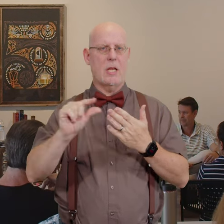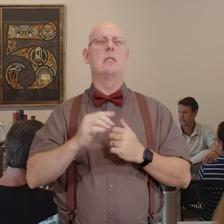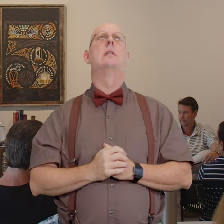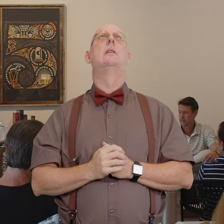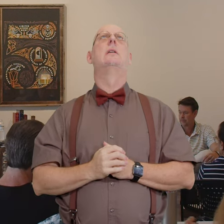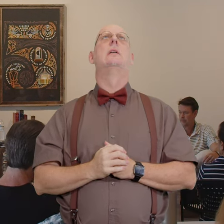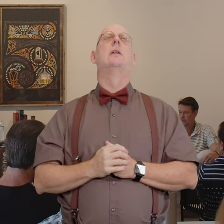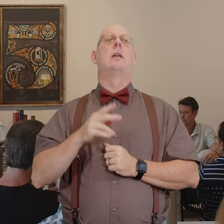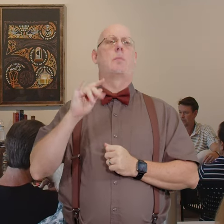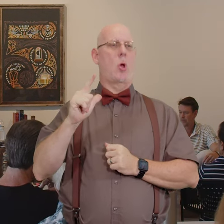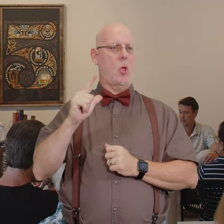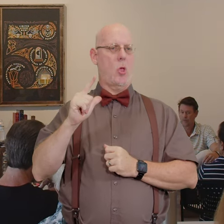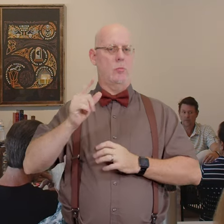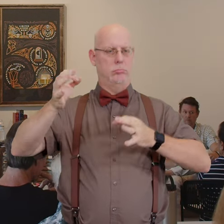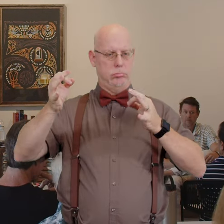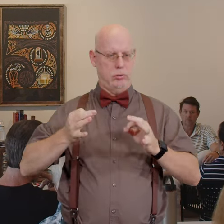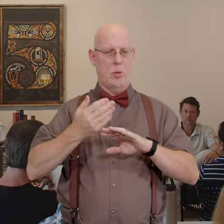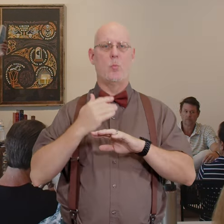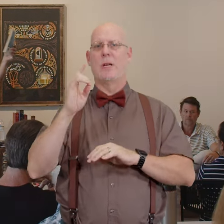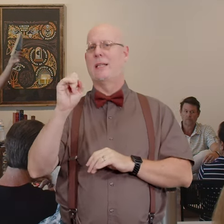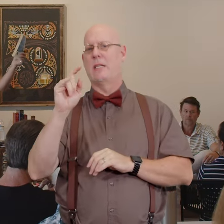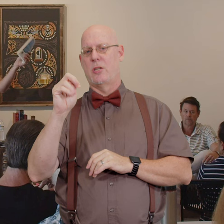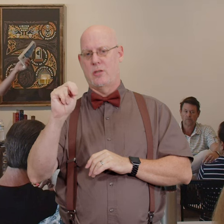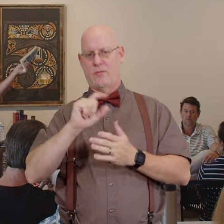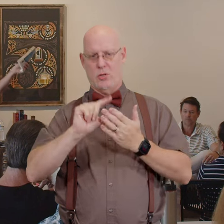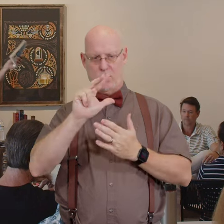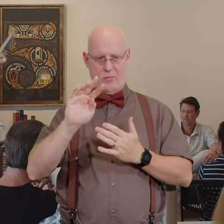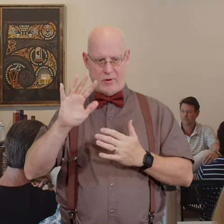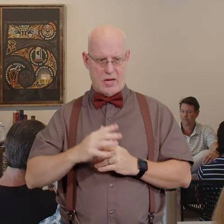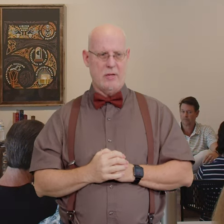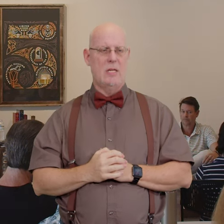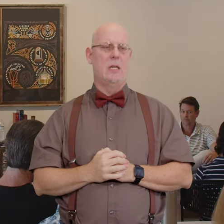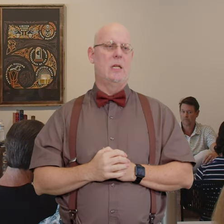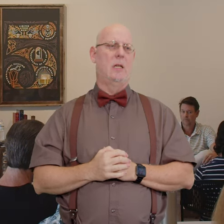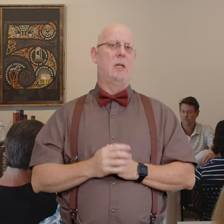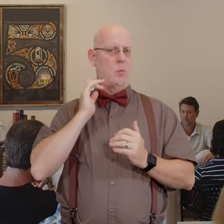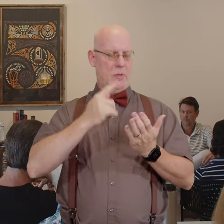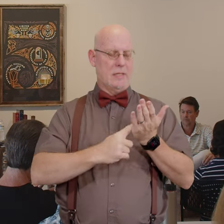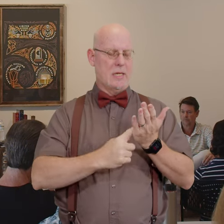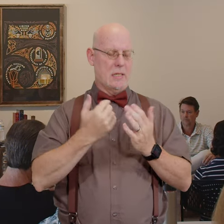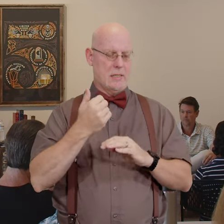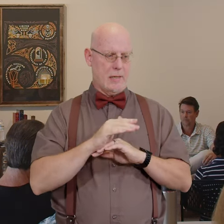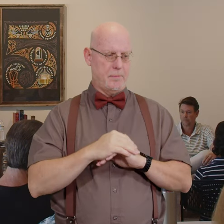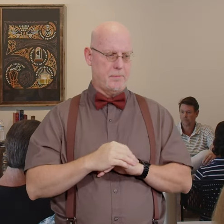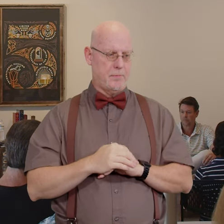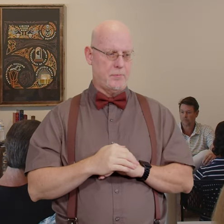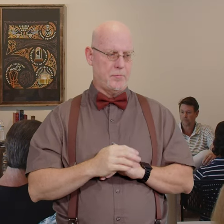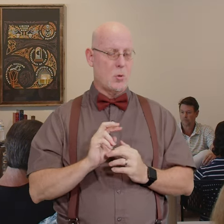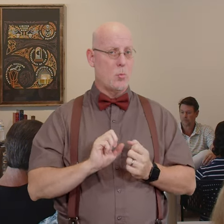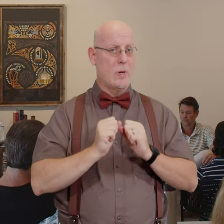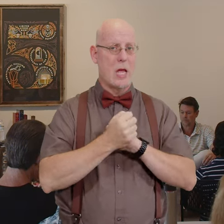that text. Paul lays out predestination in verse 3, 4, and 5. which we'll get to tonight, Paul lays